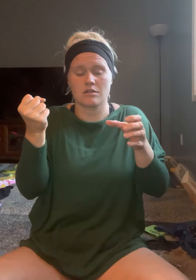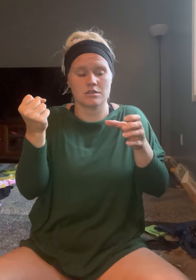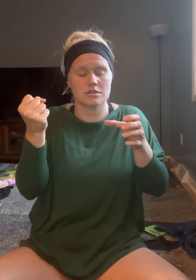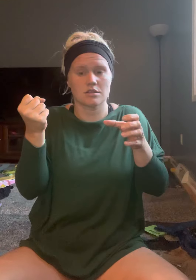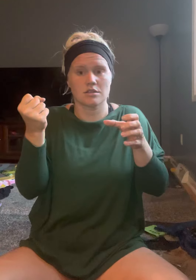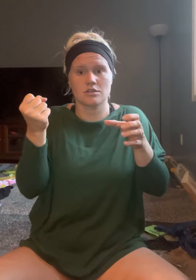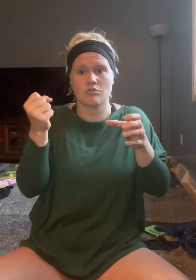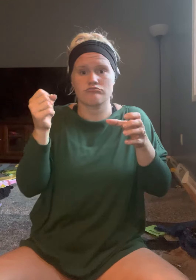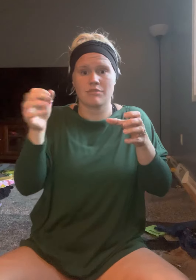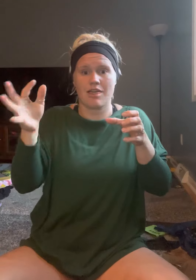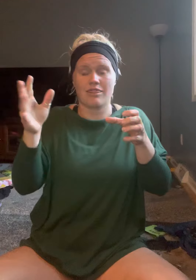can